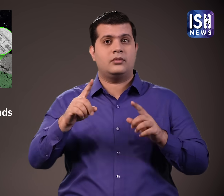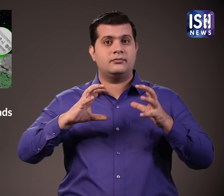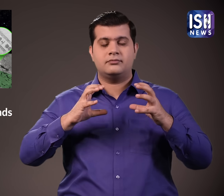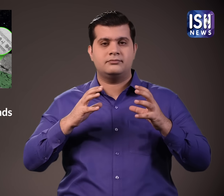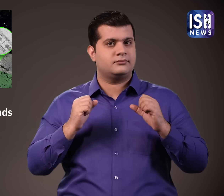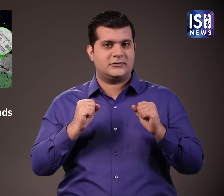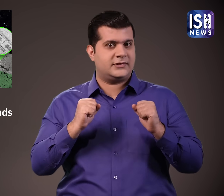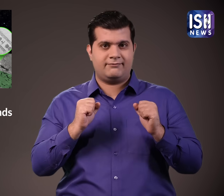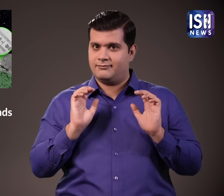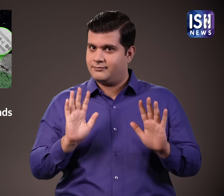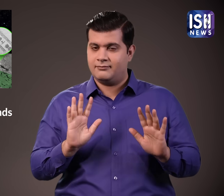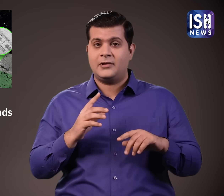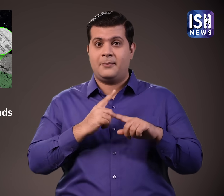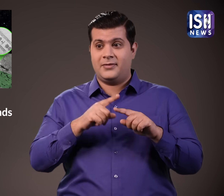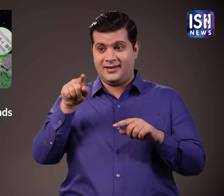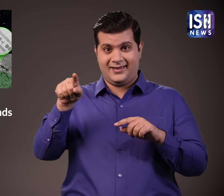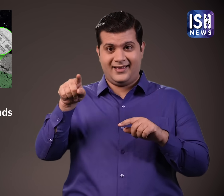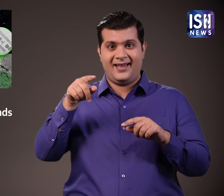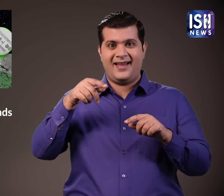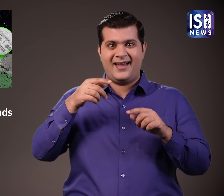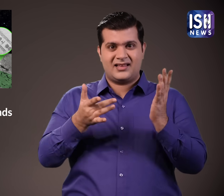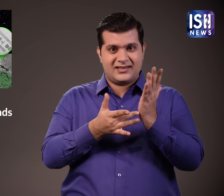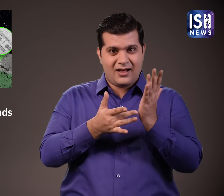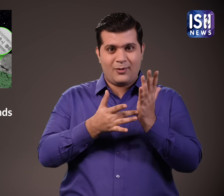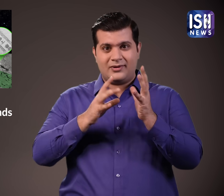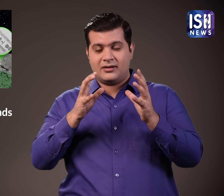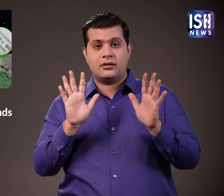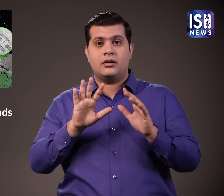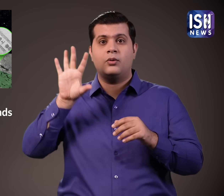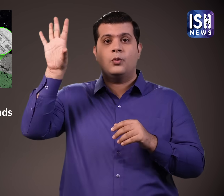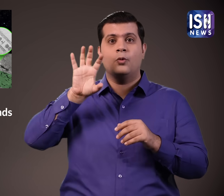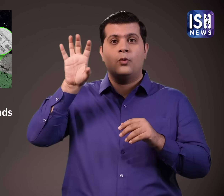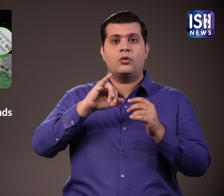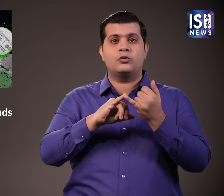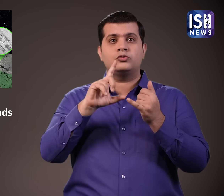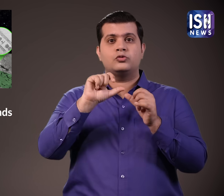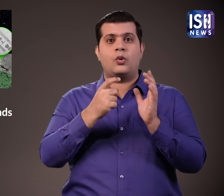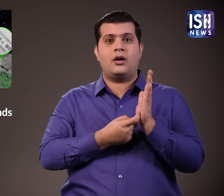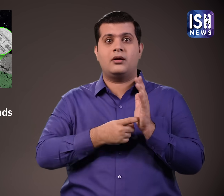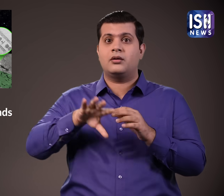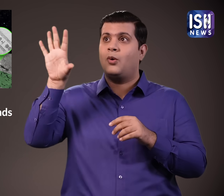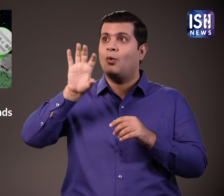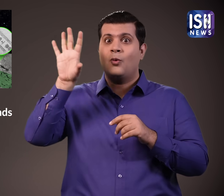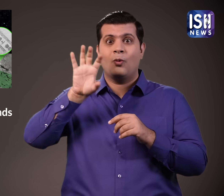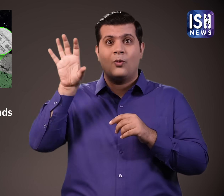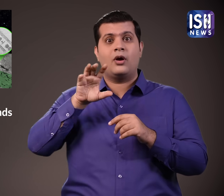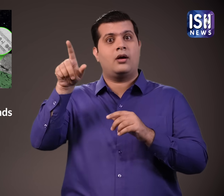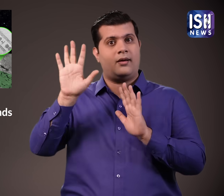Machines do not work at such low temperatures. Since both are solar powered, they have to collect all the data in the light of day.